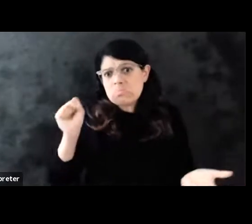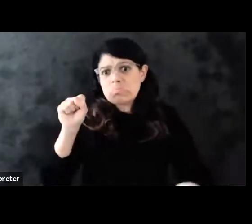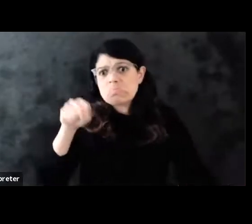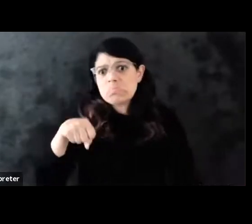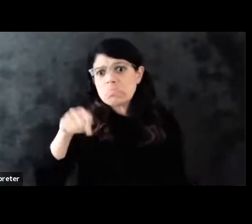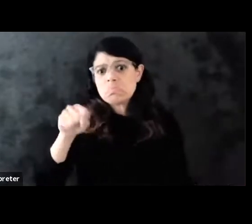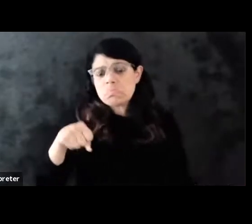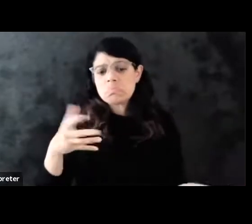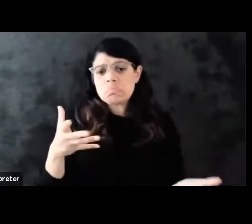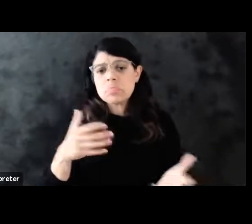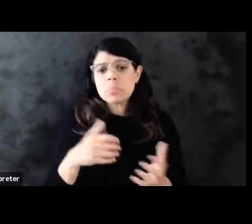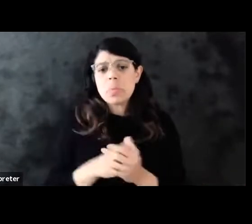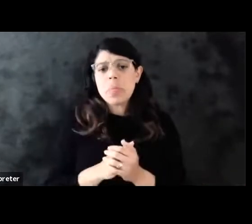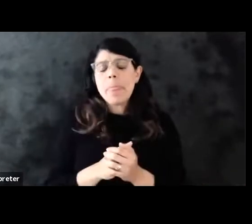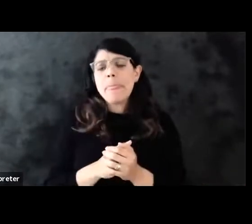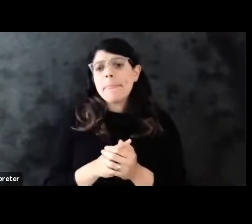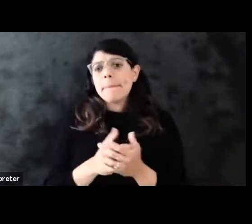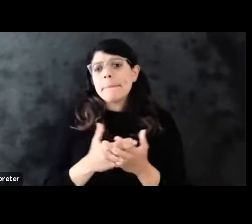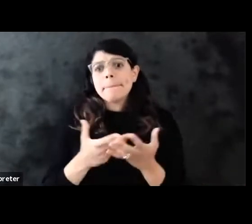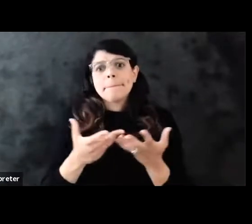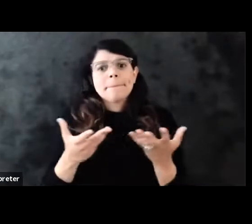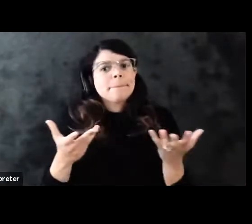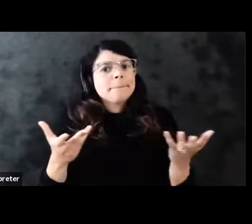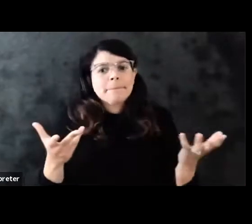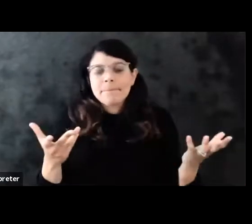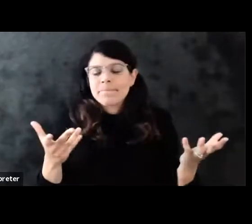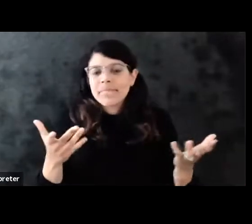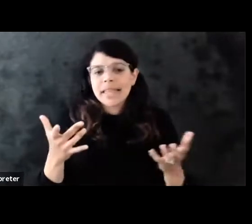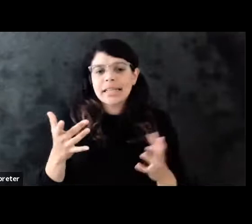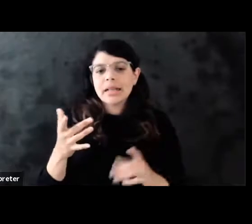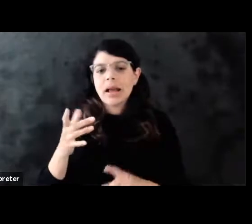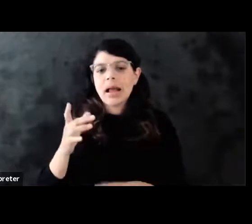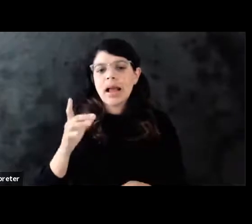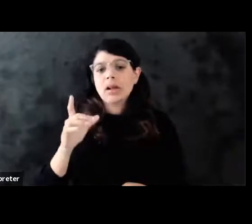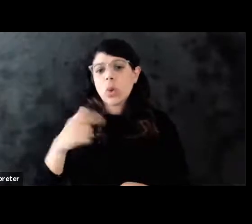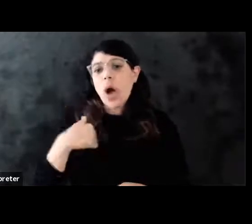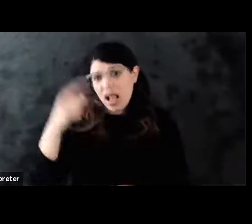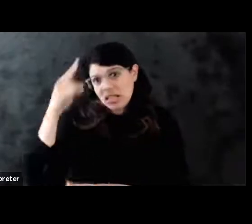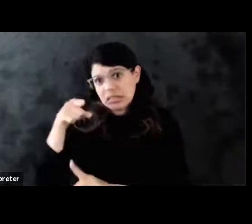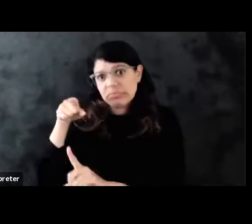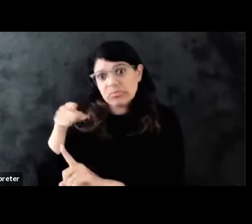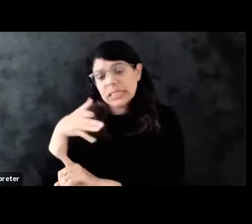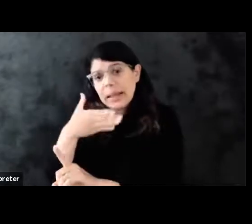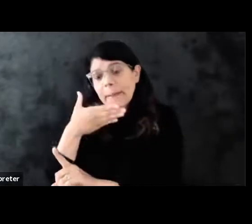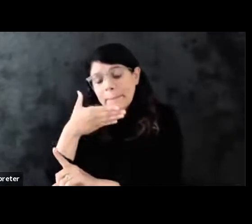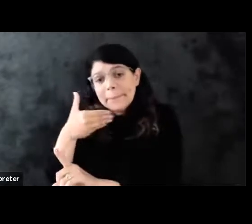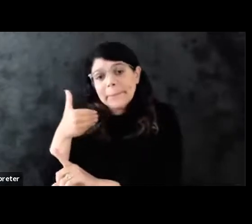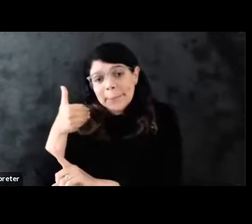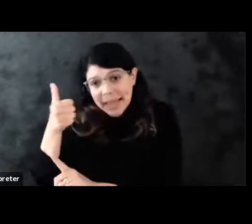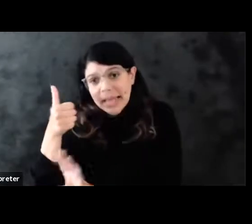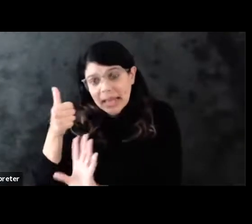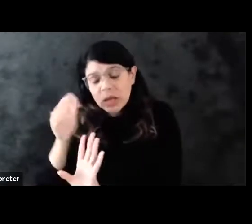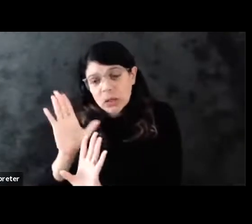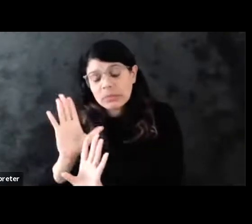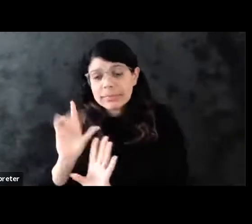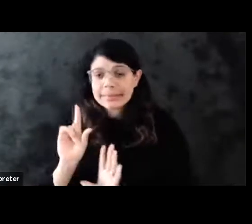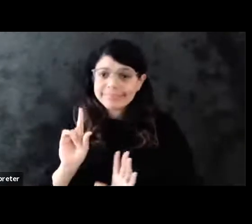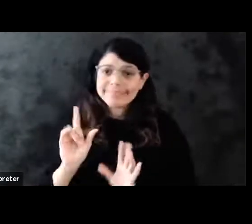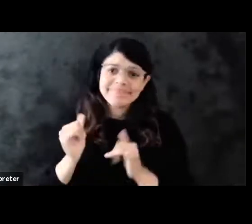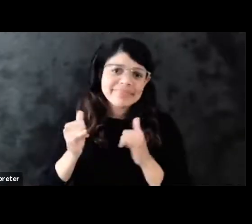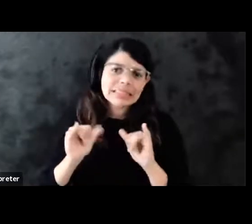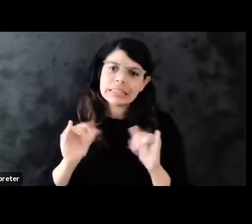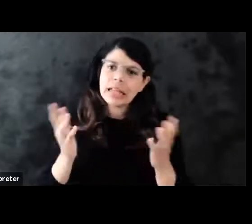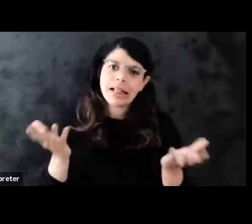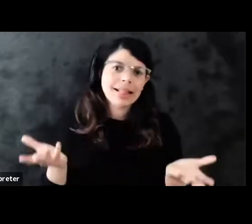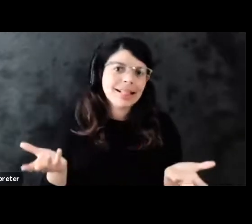he's a politician. And one of the things I myself, my PhD is in political science, so I know a little bit about politics, right? But